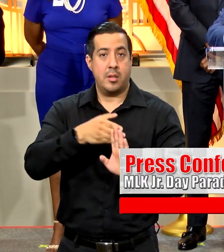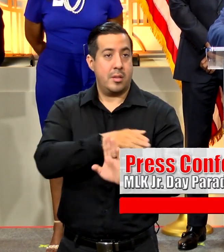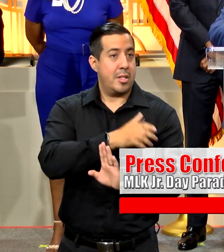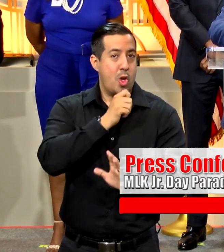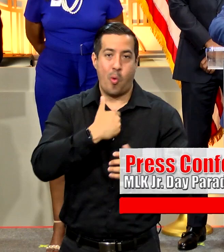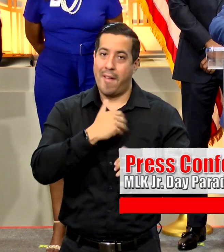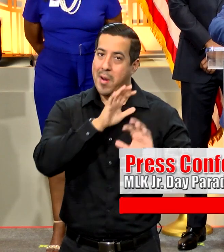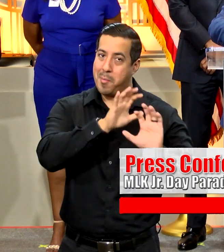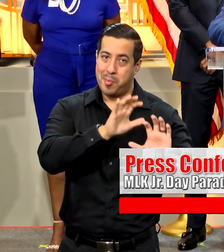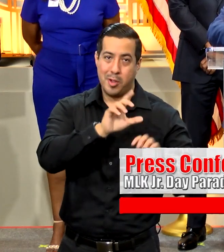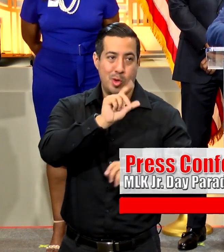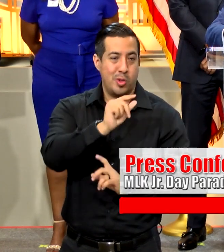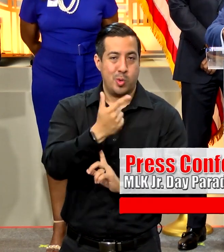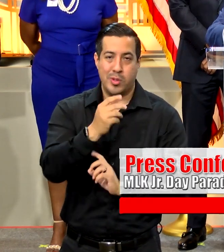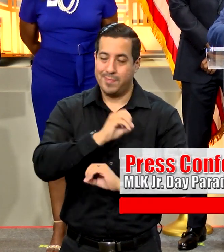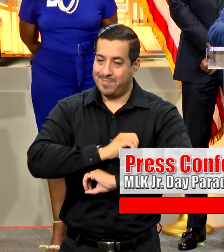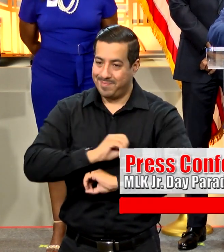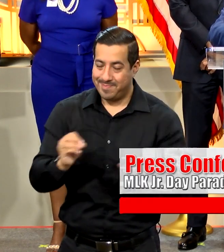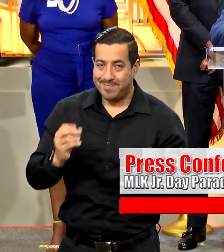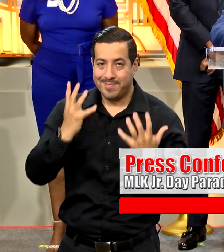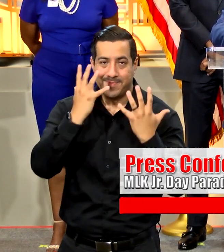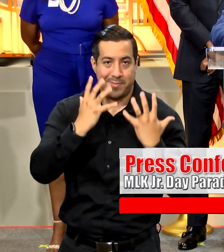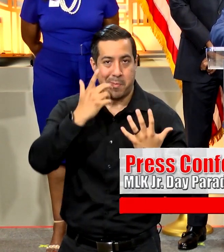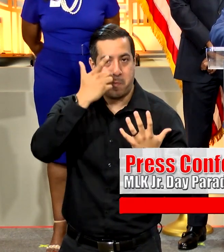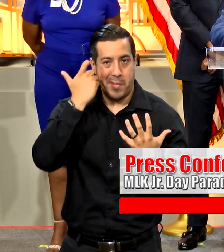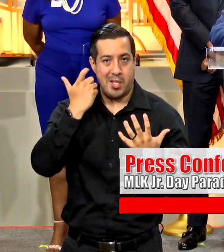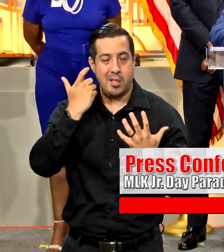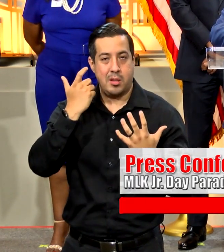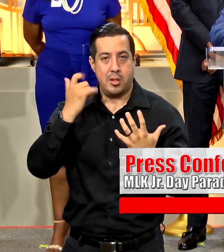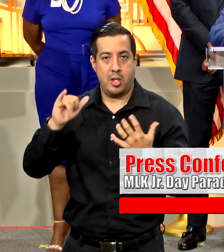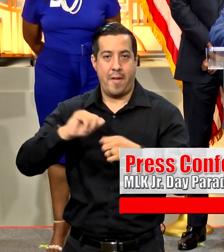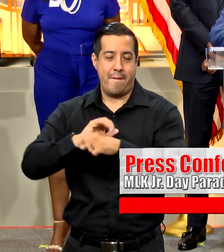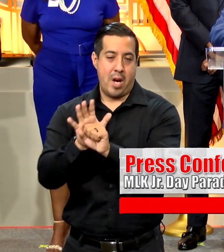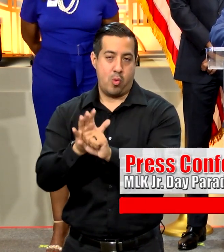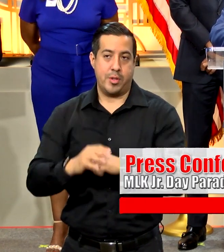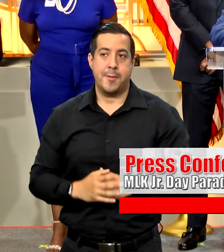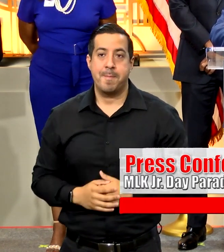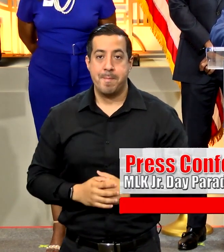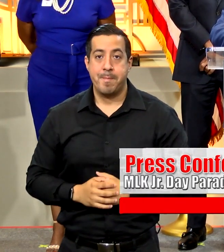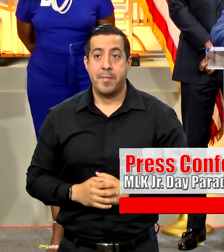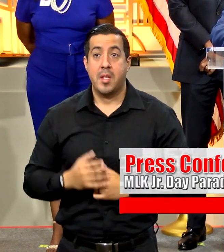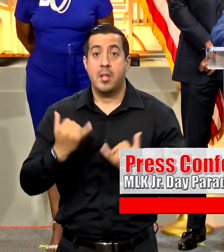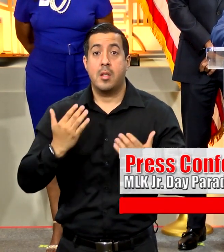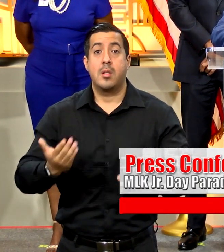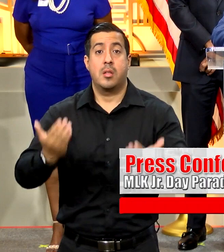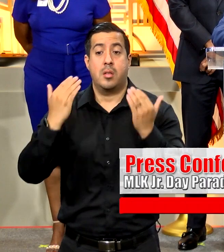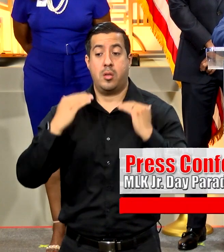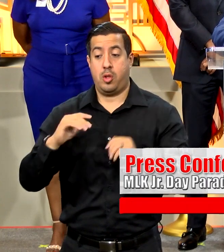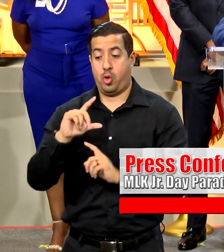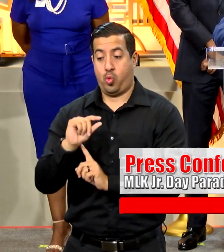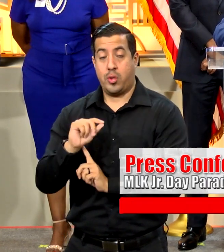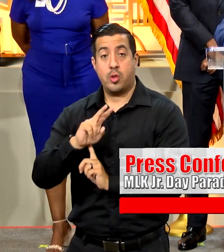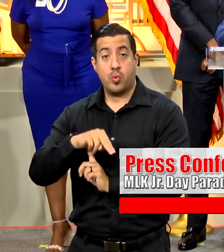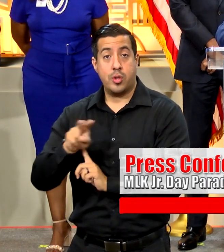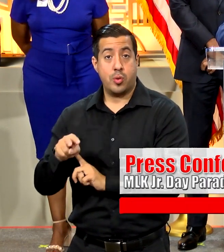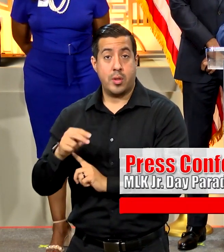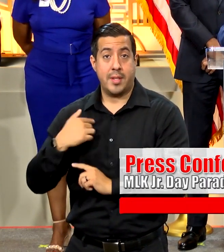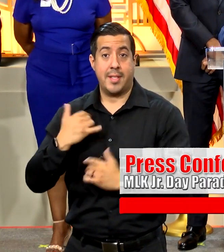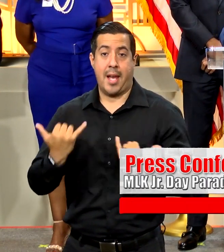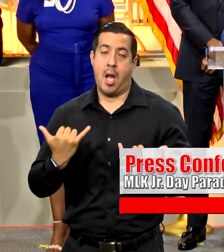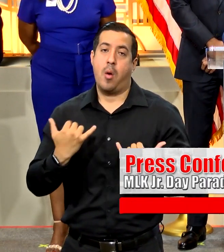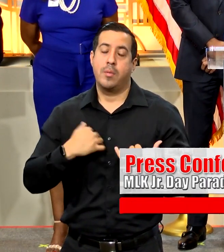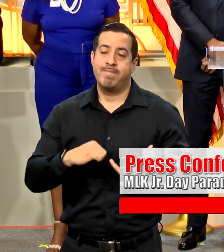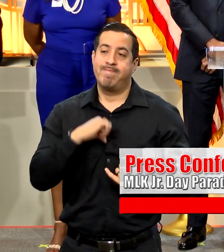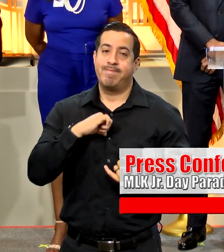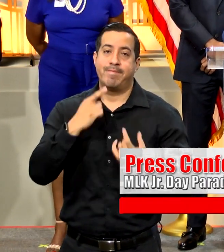in 2021 because of the virus. And for 2022, I am proud to